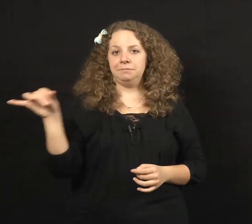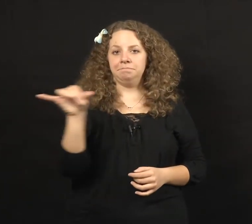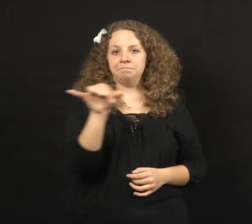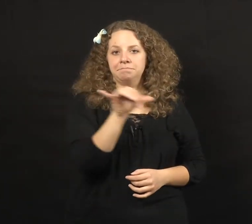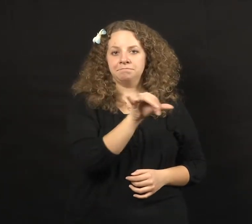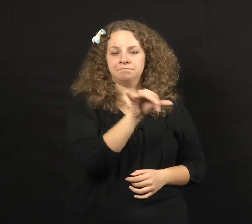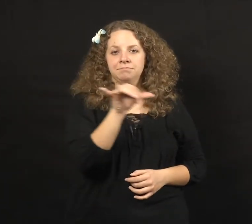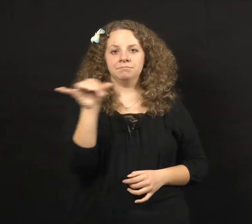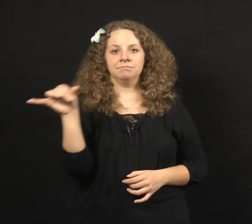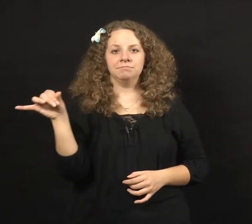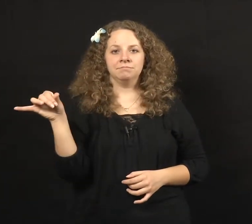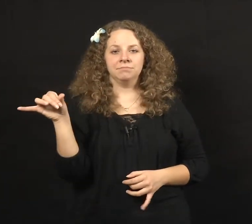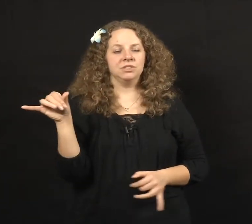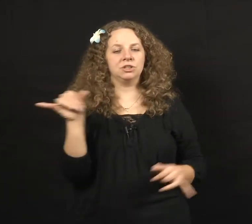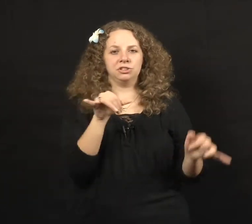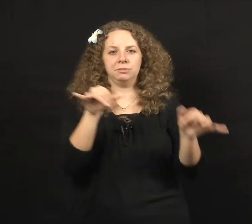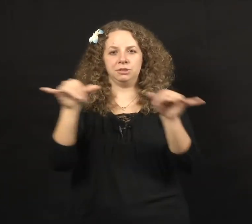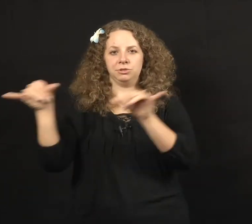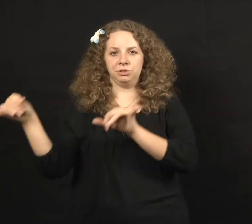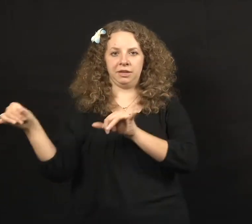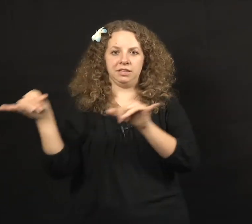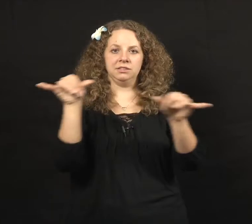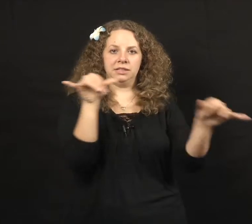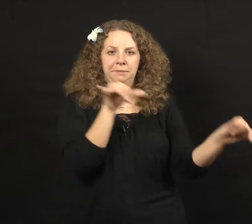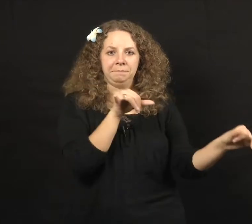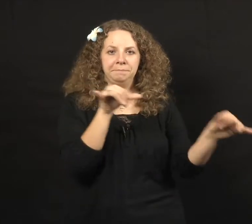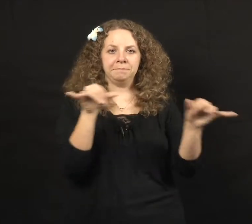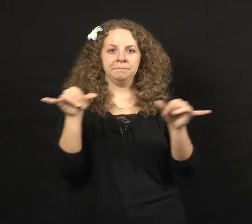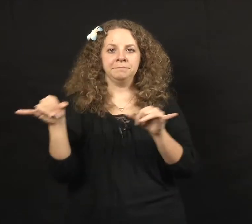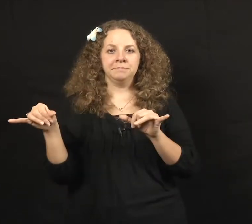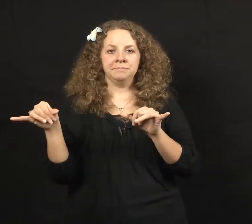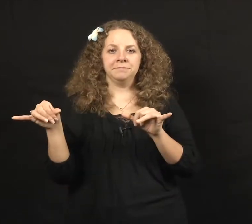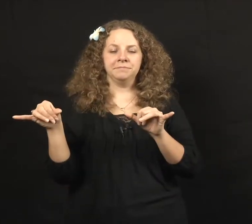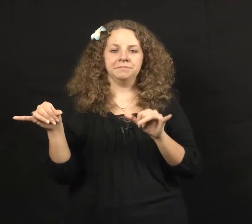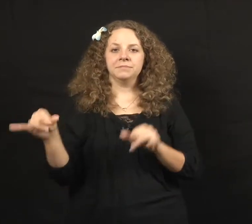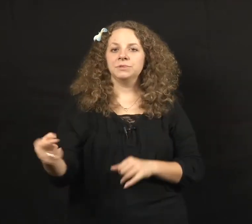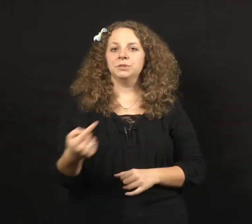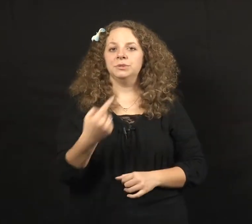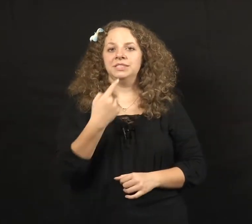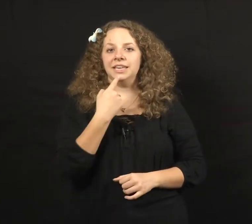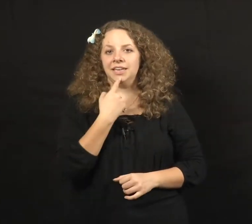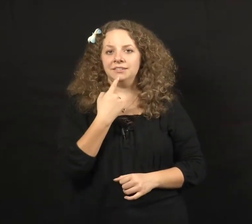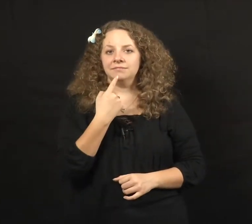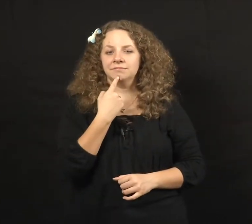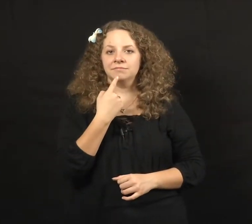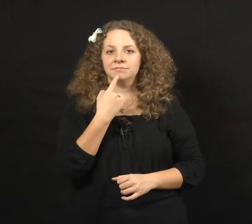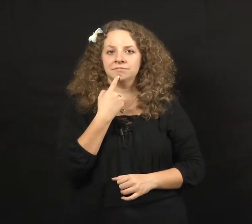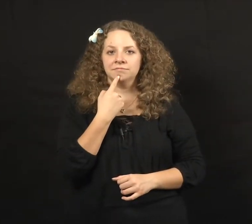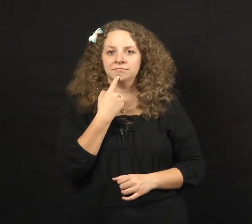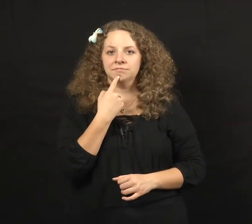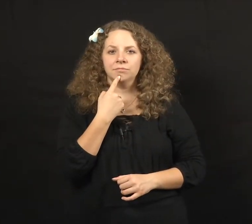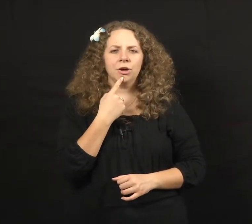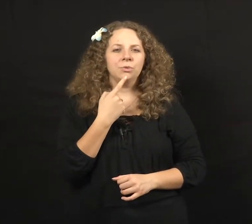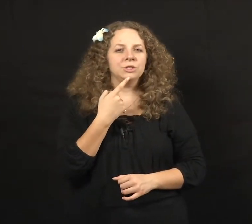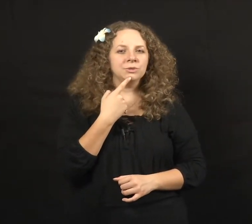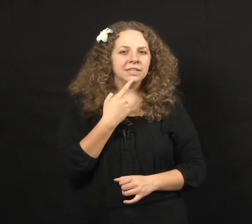Same. This can also be done with two hands. Same. To say. Oh, would you